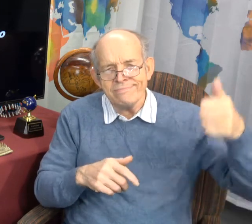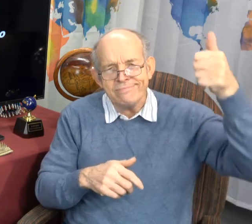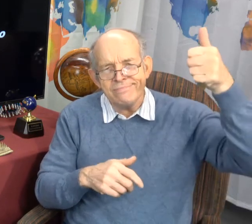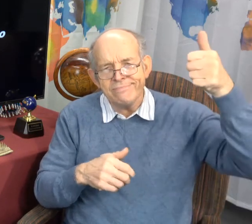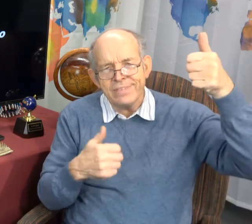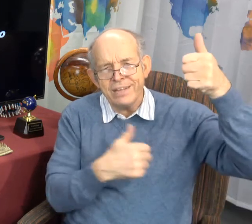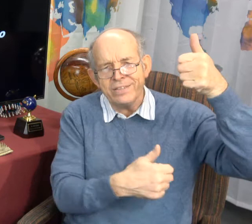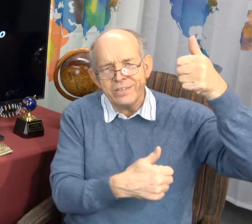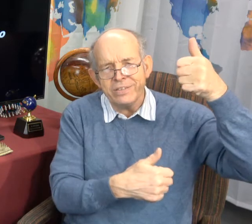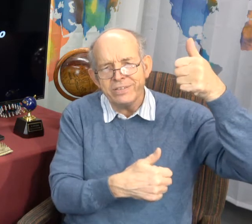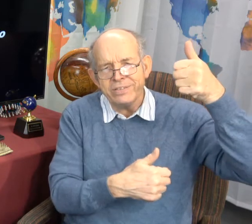And